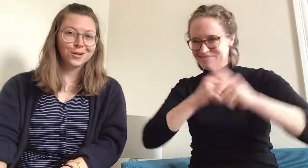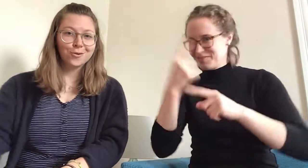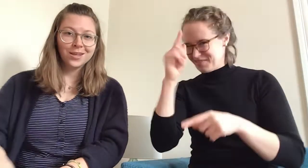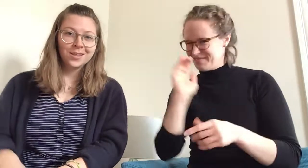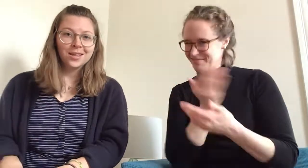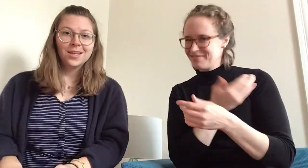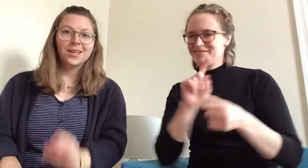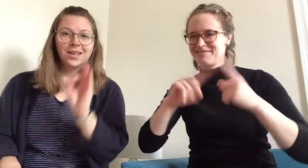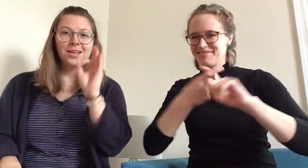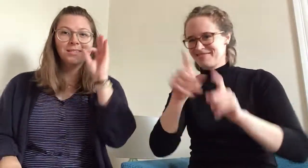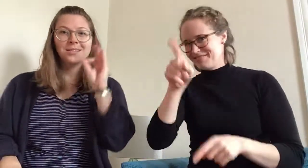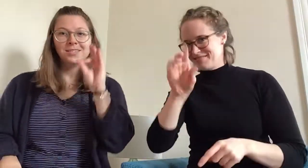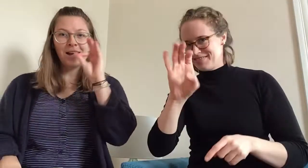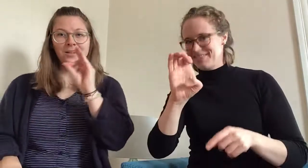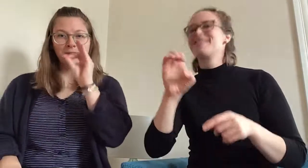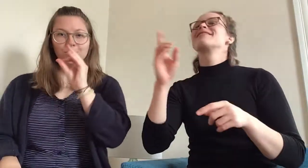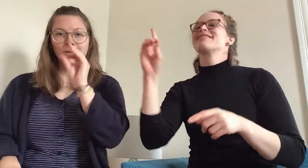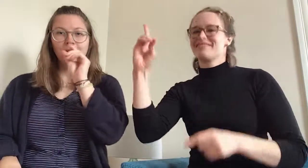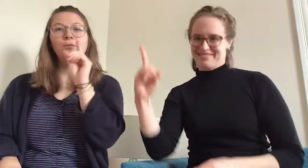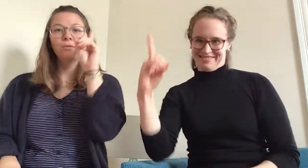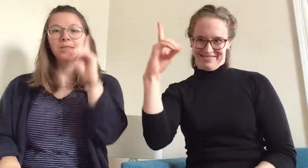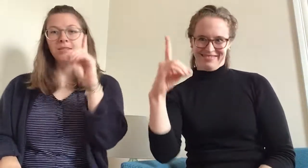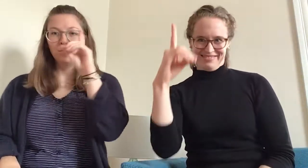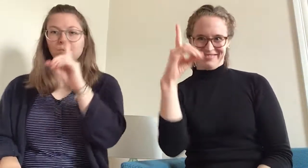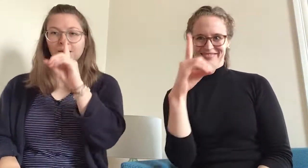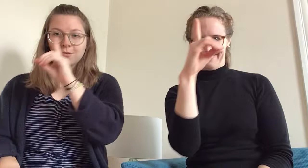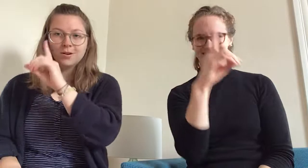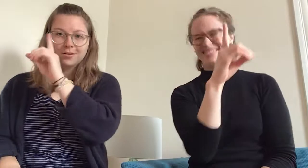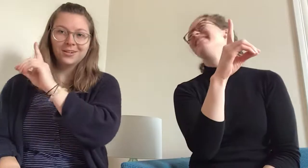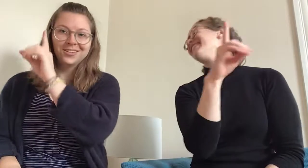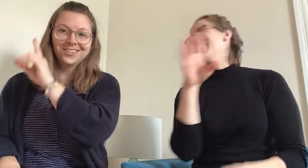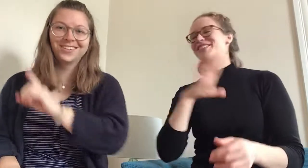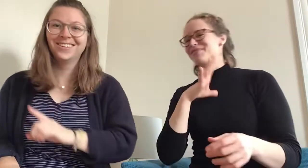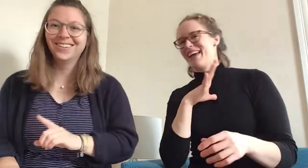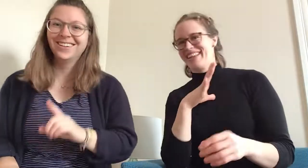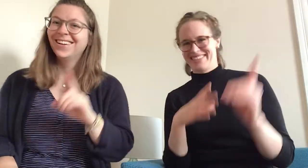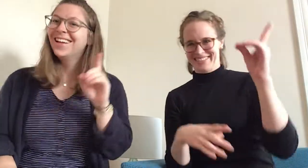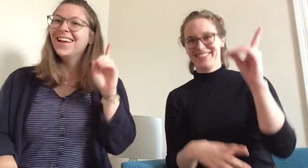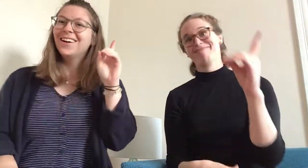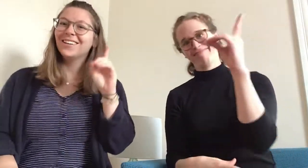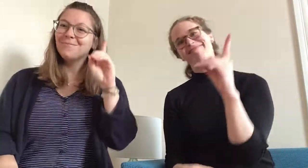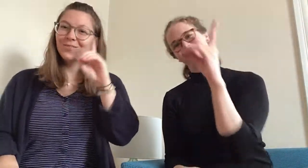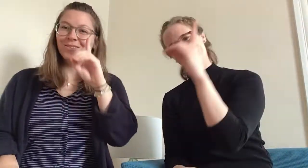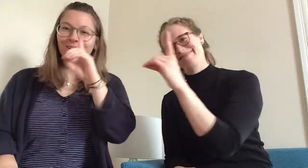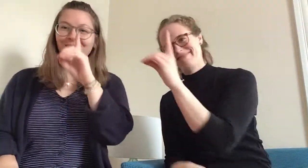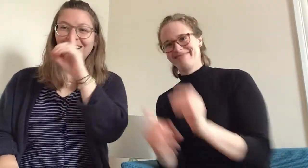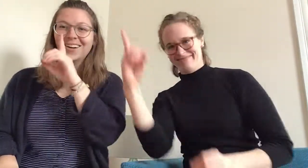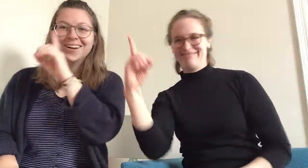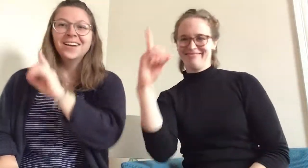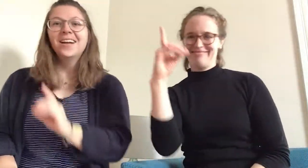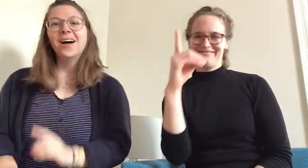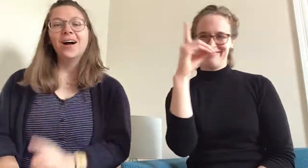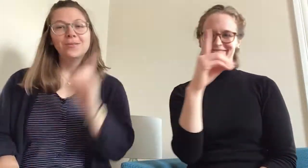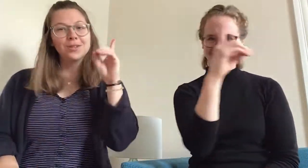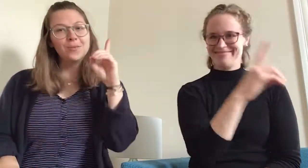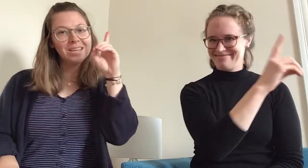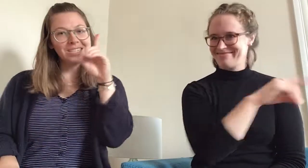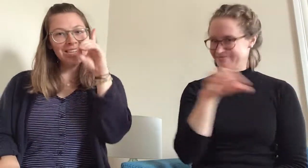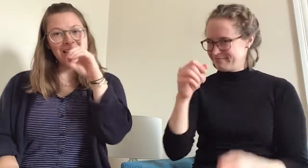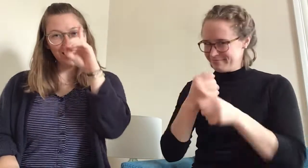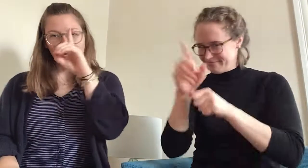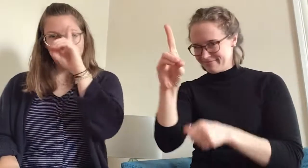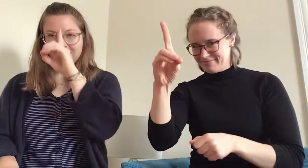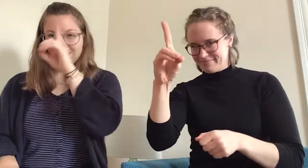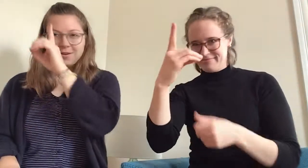our friend Zoe is dinosaur. No, I'm doing it wrong. Keep doing the wrong letter. So you